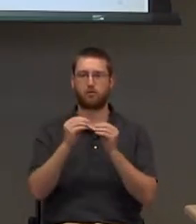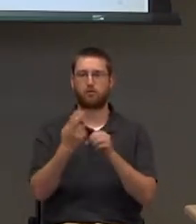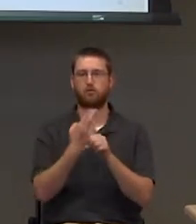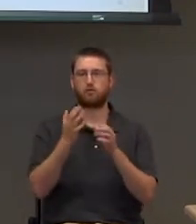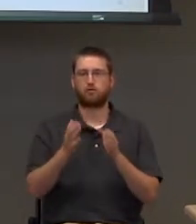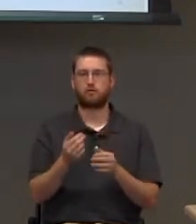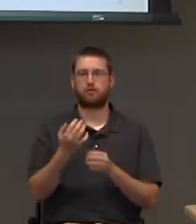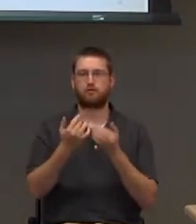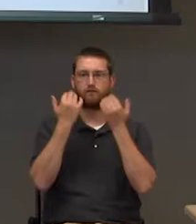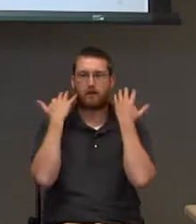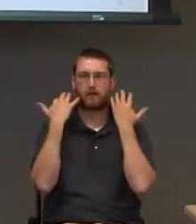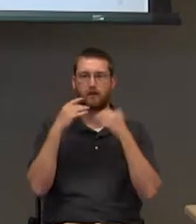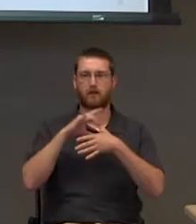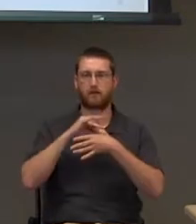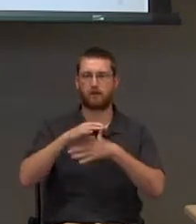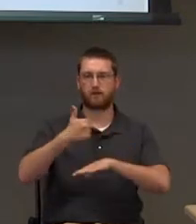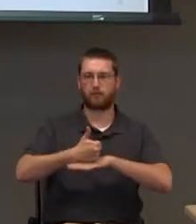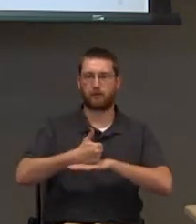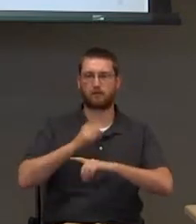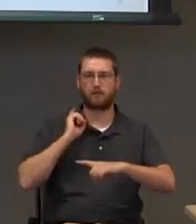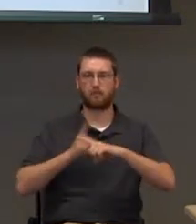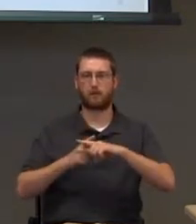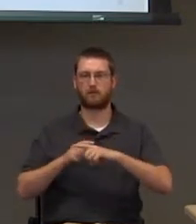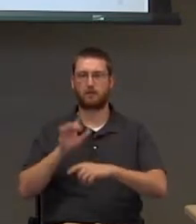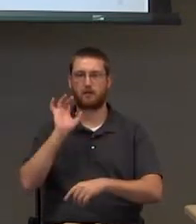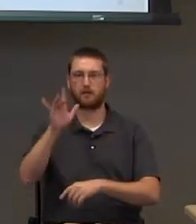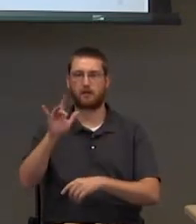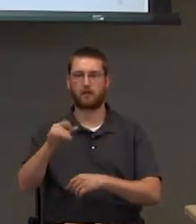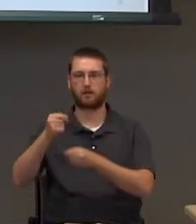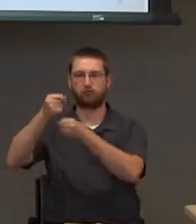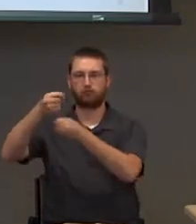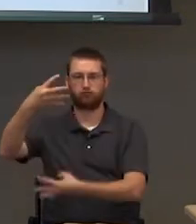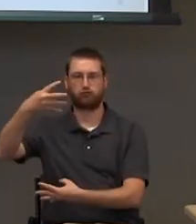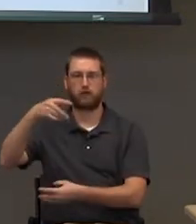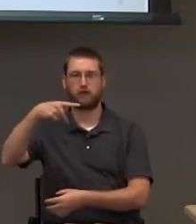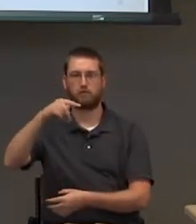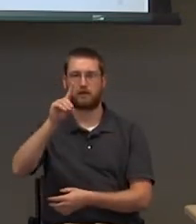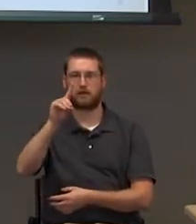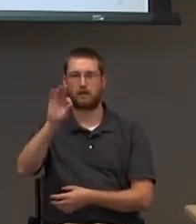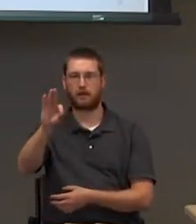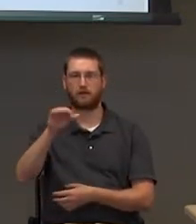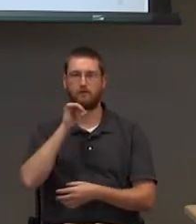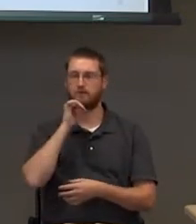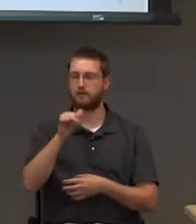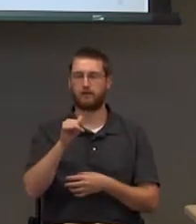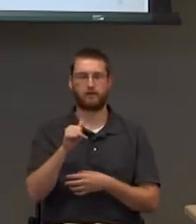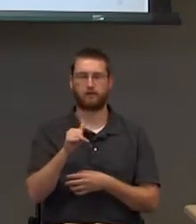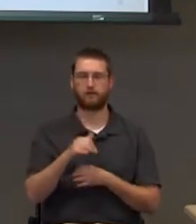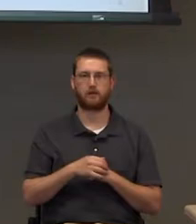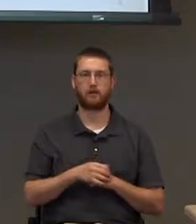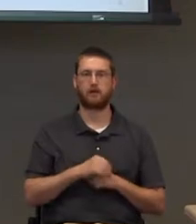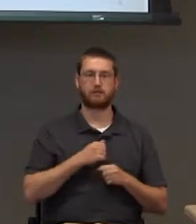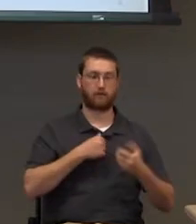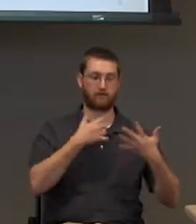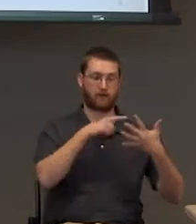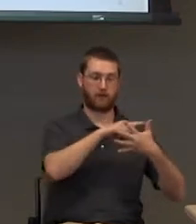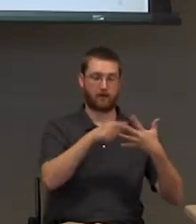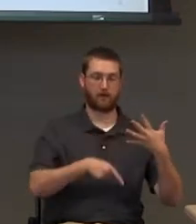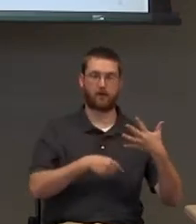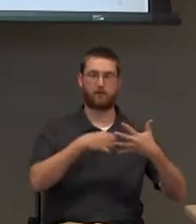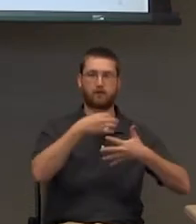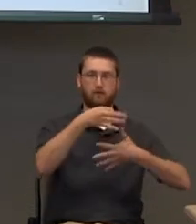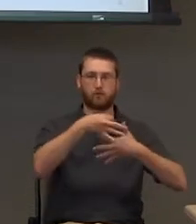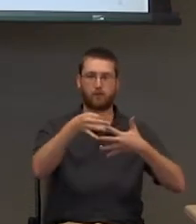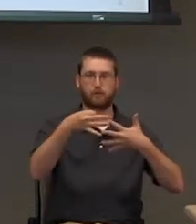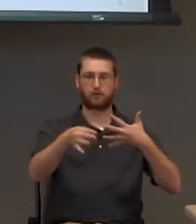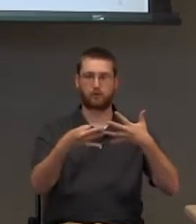make more content-based. Having a link to a PDF that lists all the programs is not as effective as here are the five programs with a